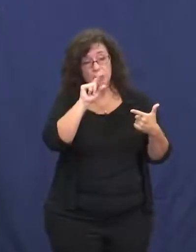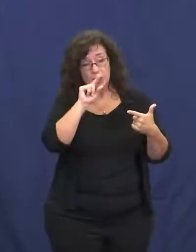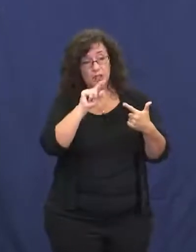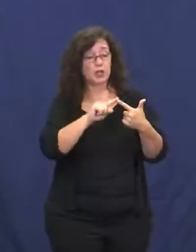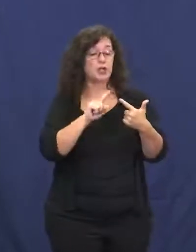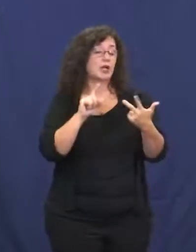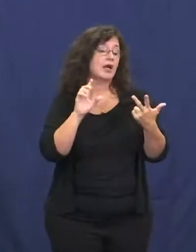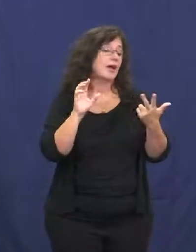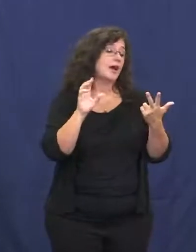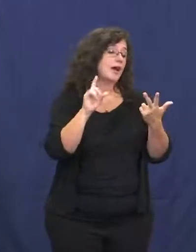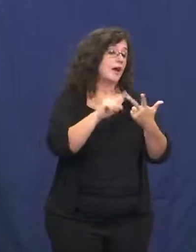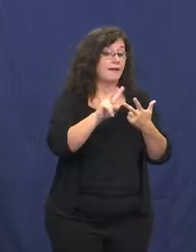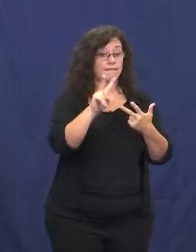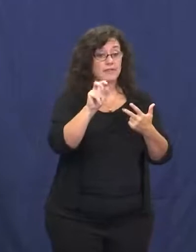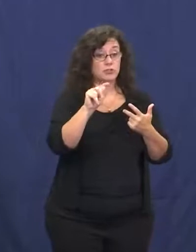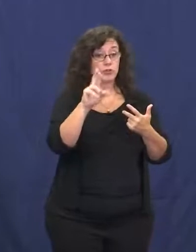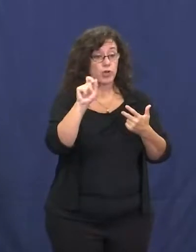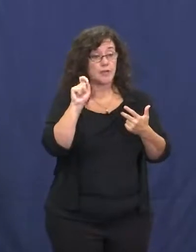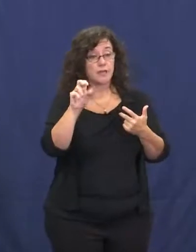Ventura.org. We have